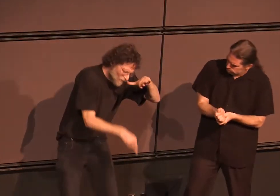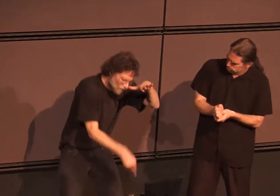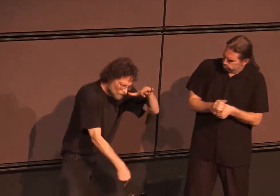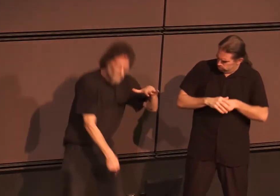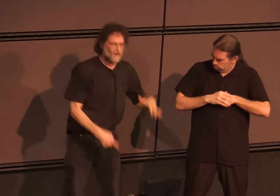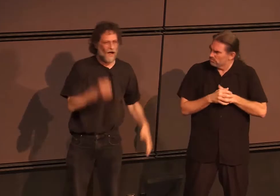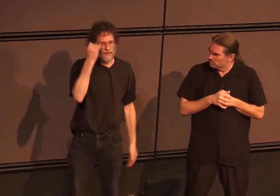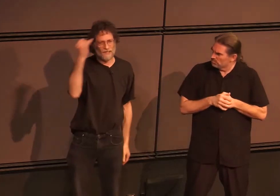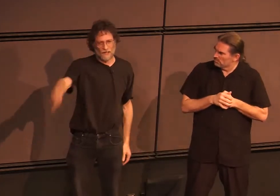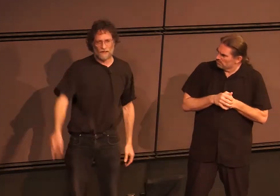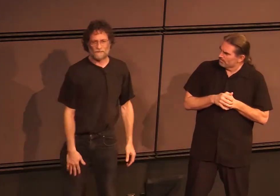profound idea.